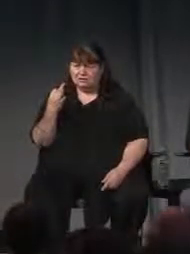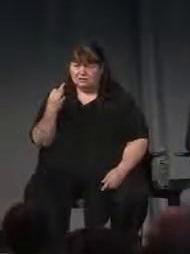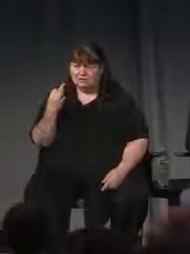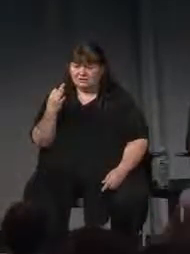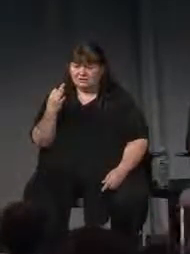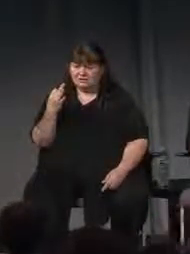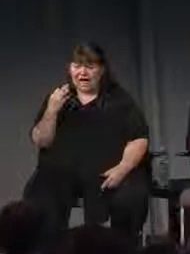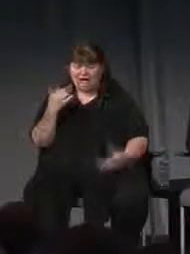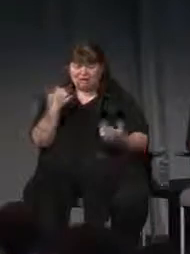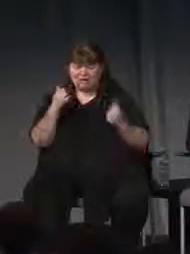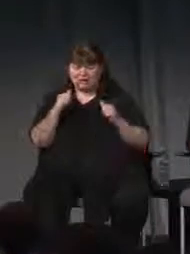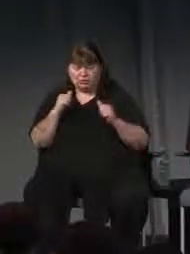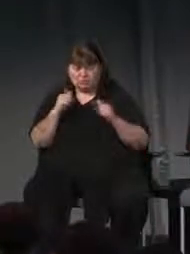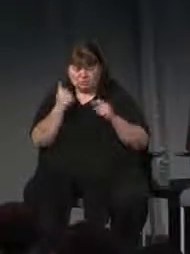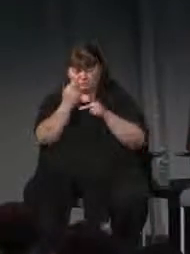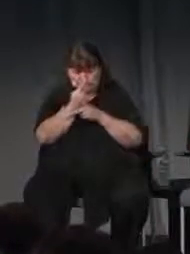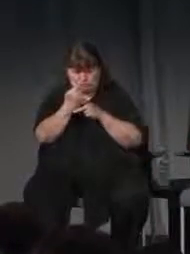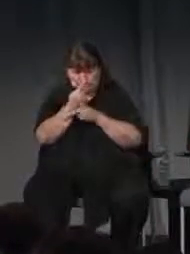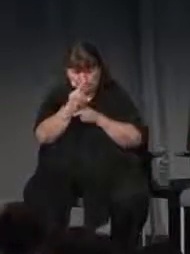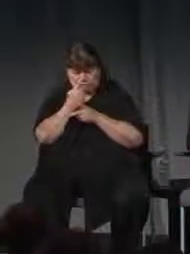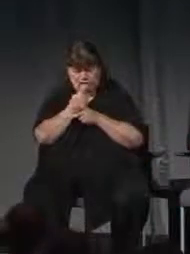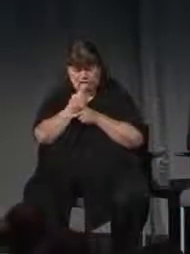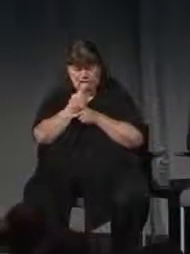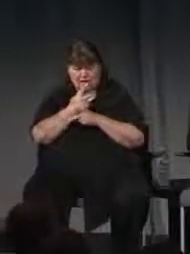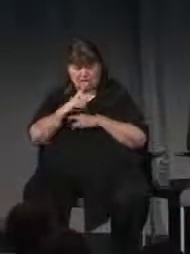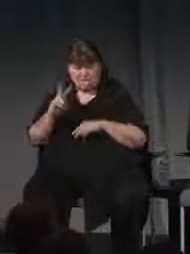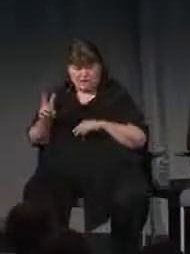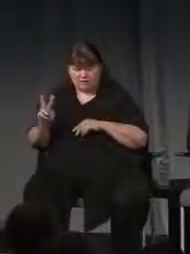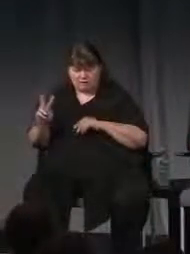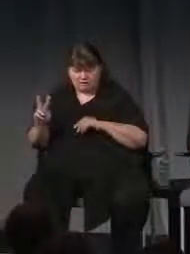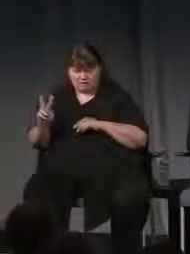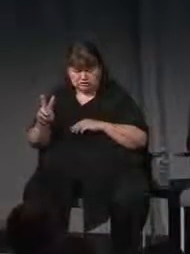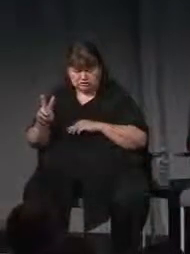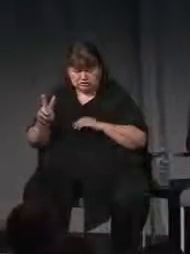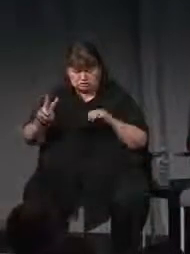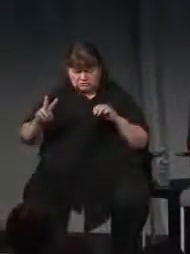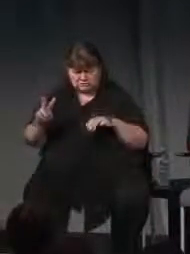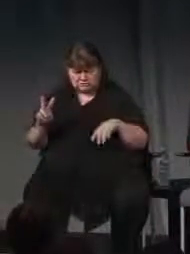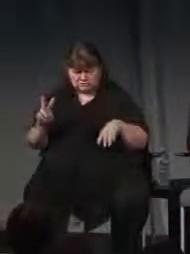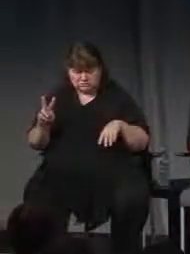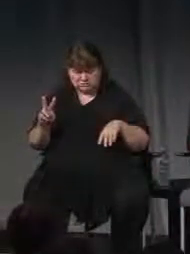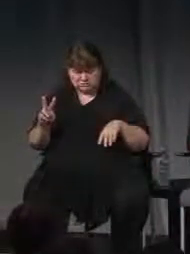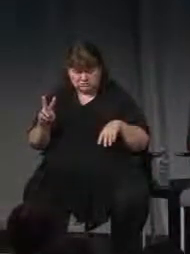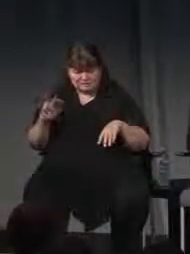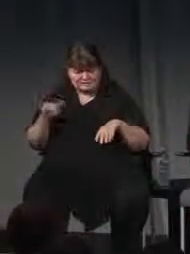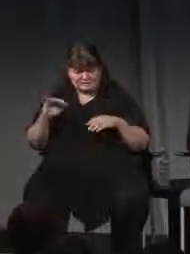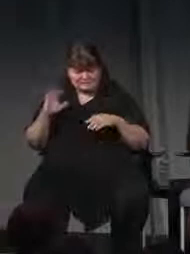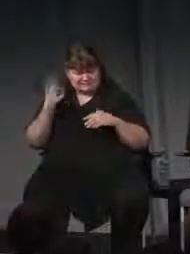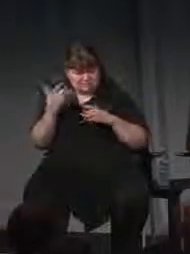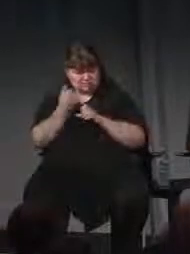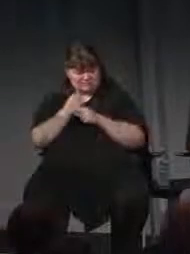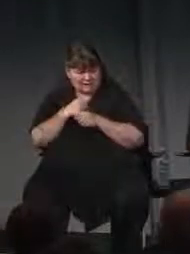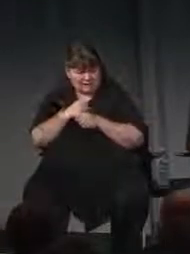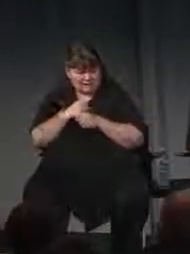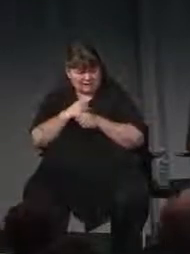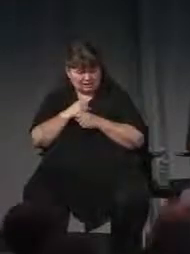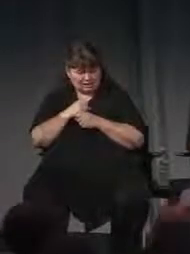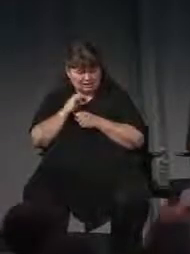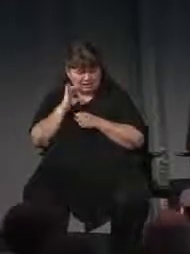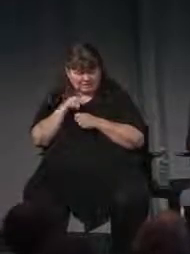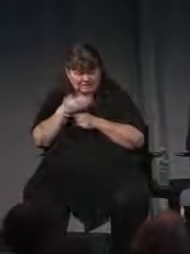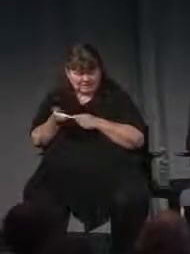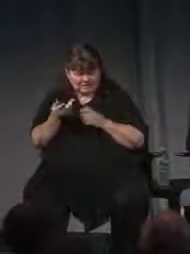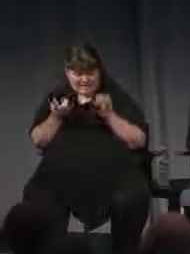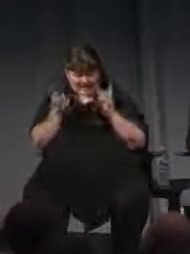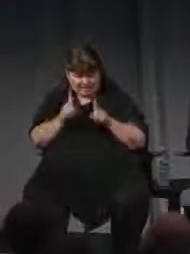I'm trying to deconvolve the like vibration as something that seems to like make these phenomena emerge versus